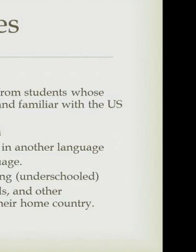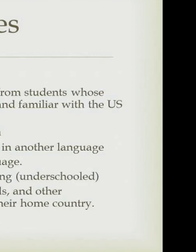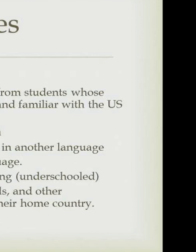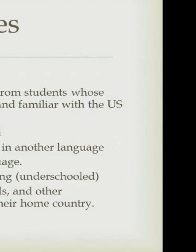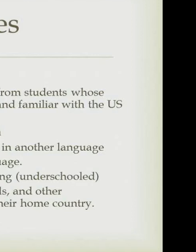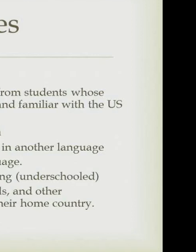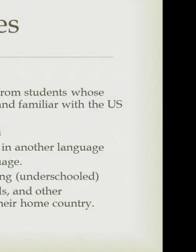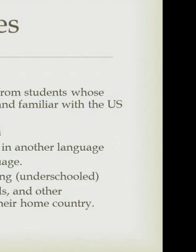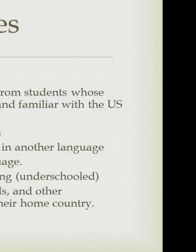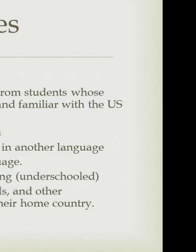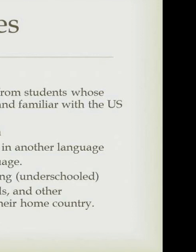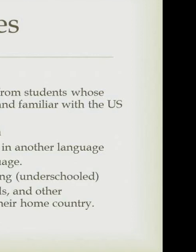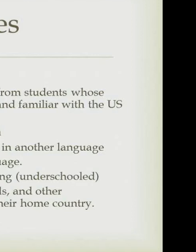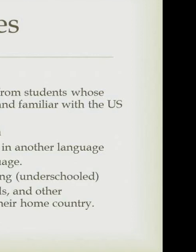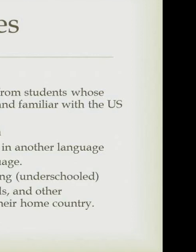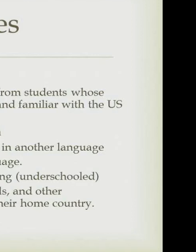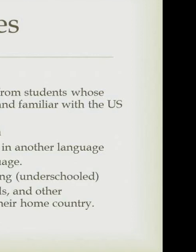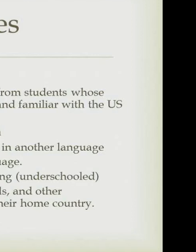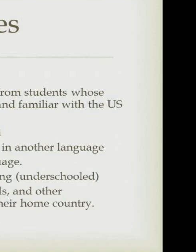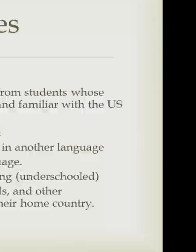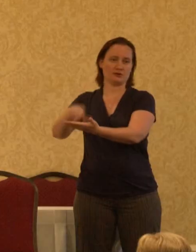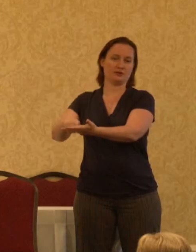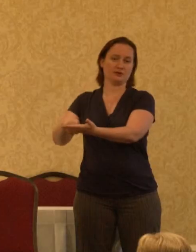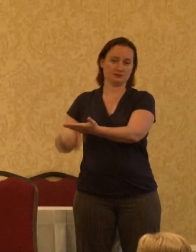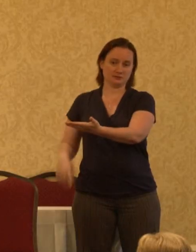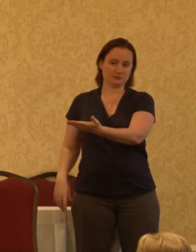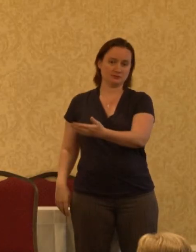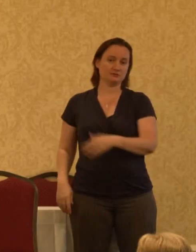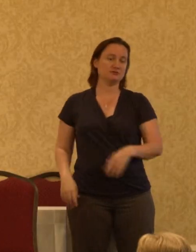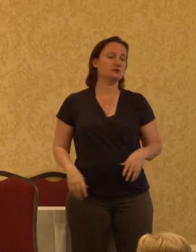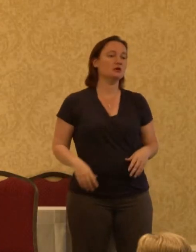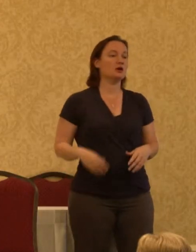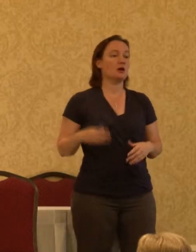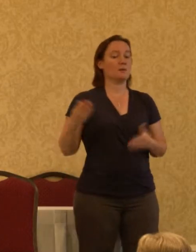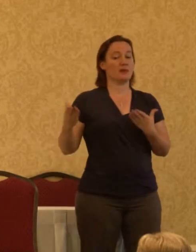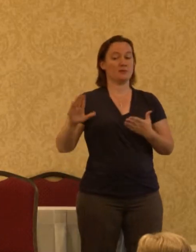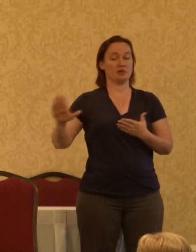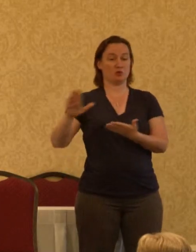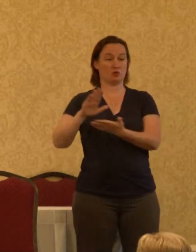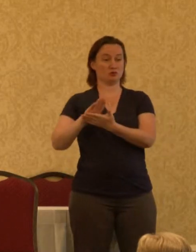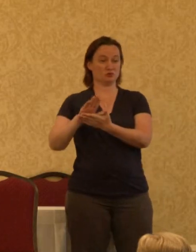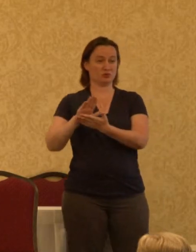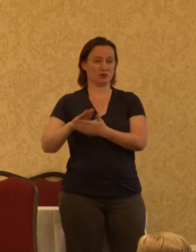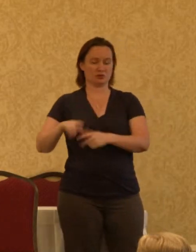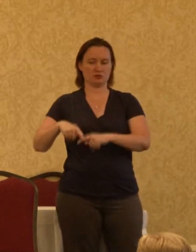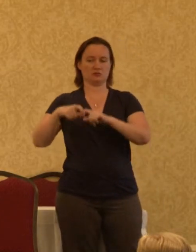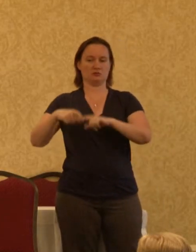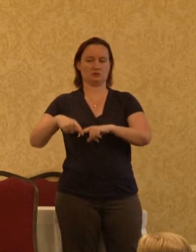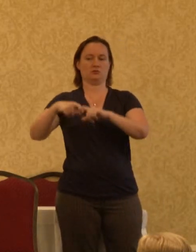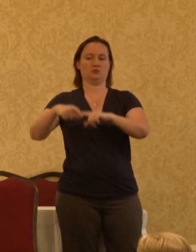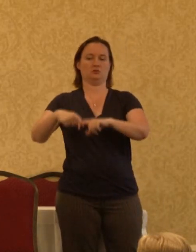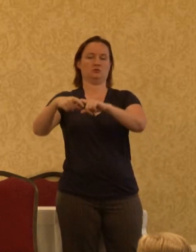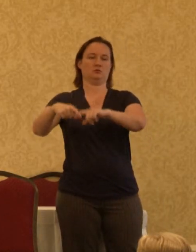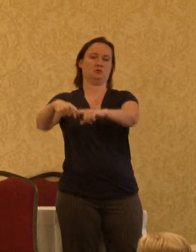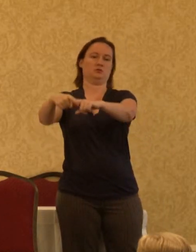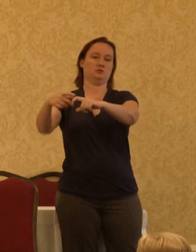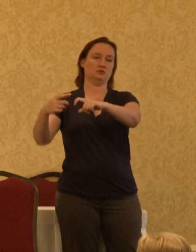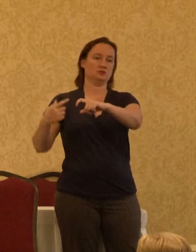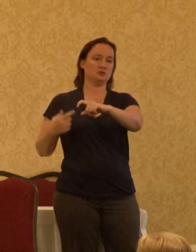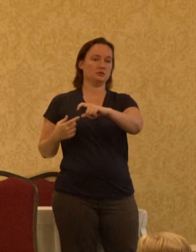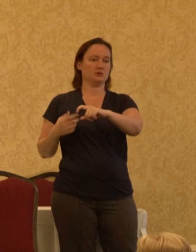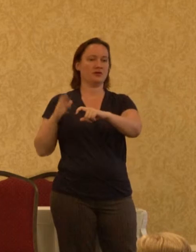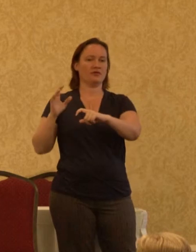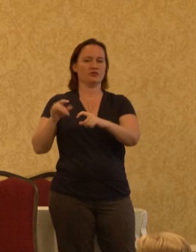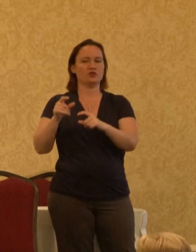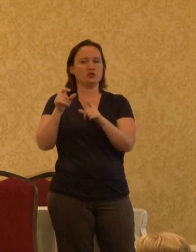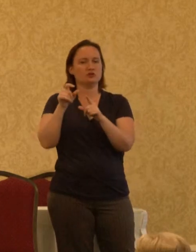overlooked. They may have interrupted schooling, and I'll explain that a little later. And there's a